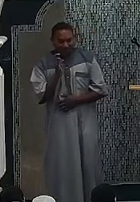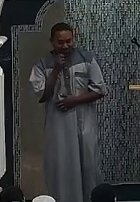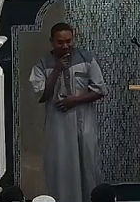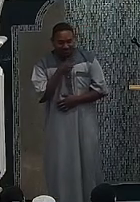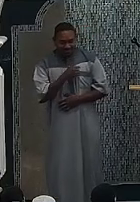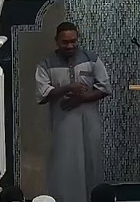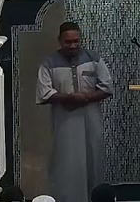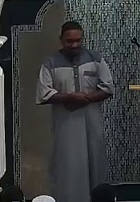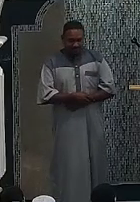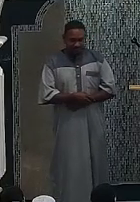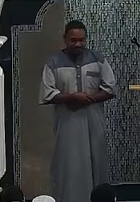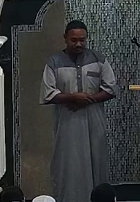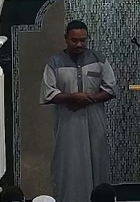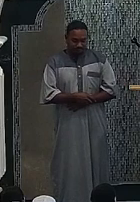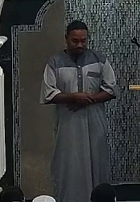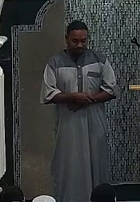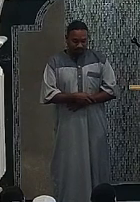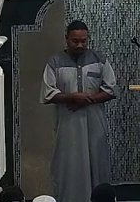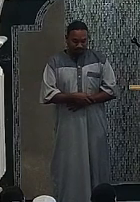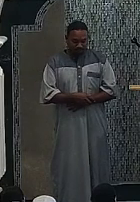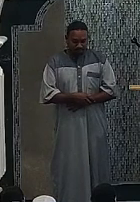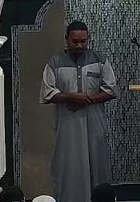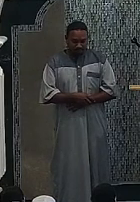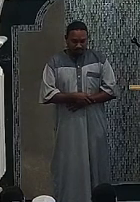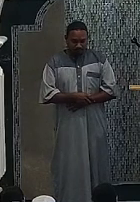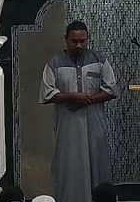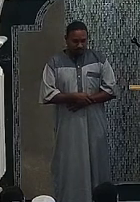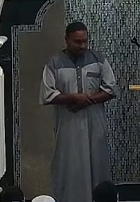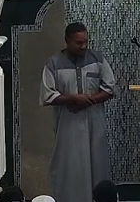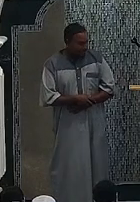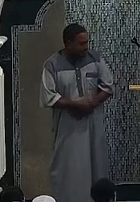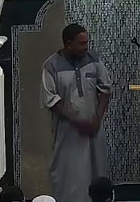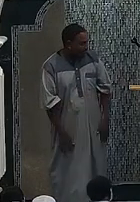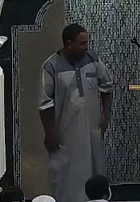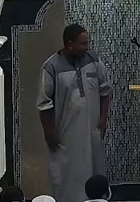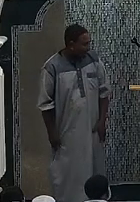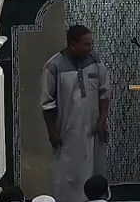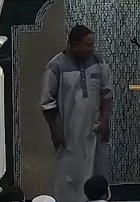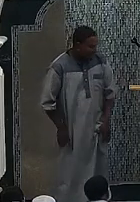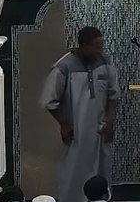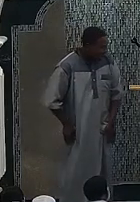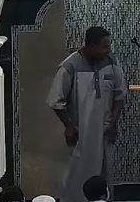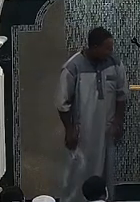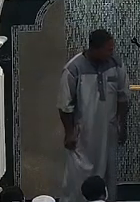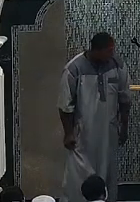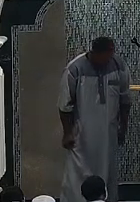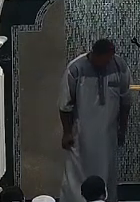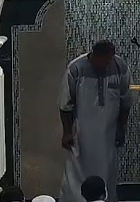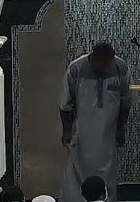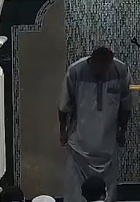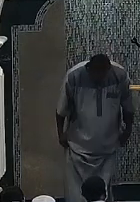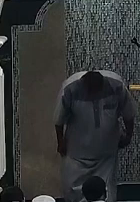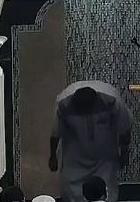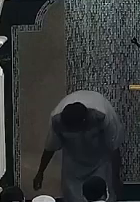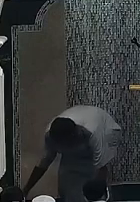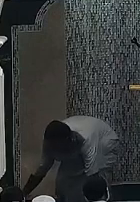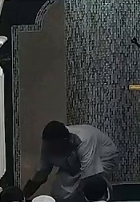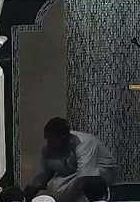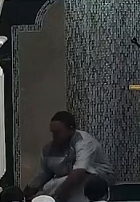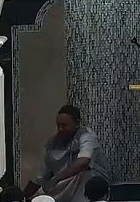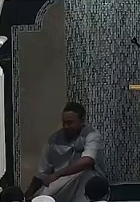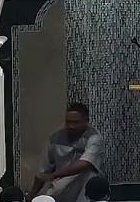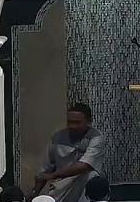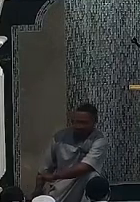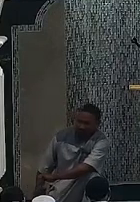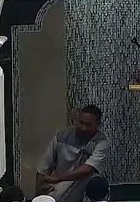schools for so long, that we want this one school, it's very difficult for